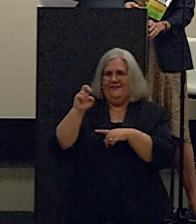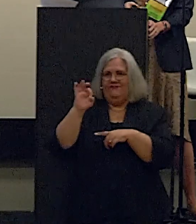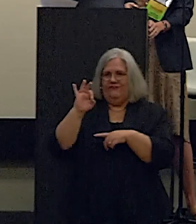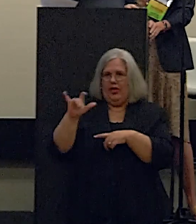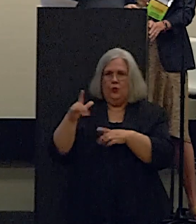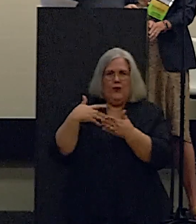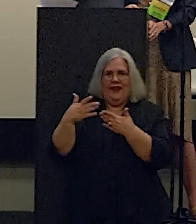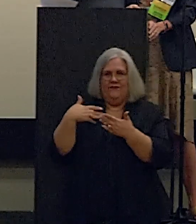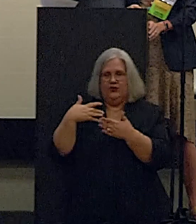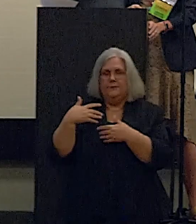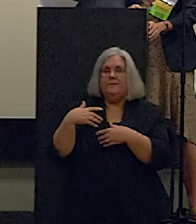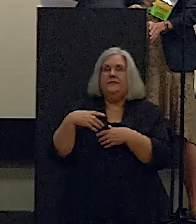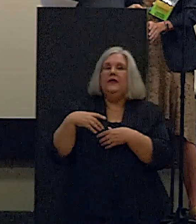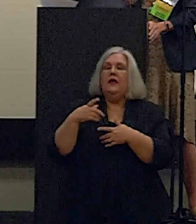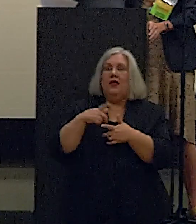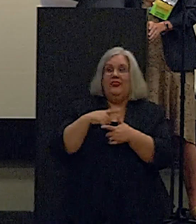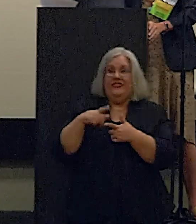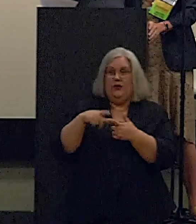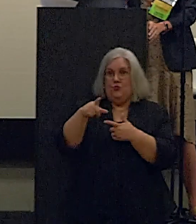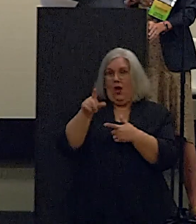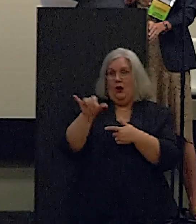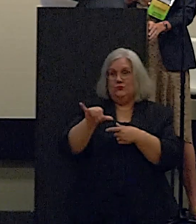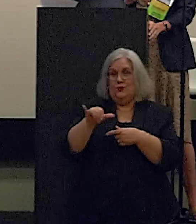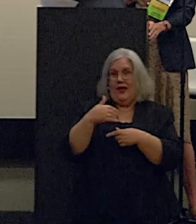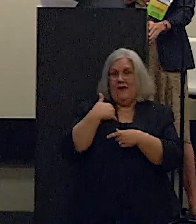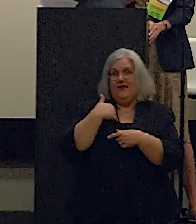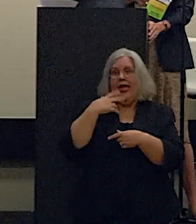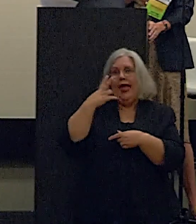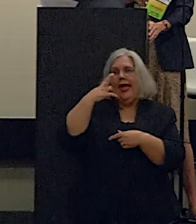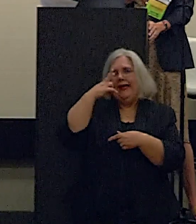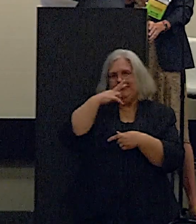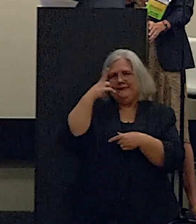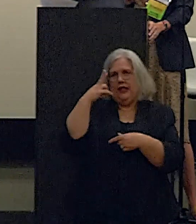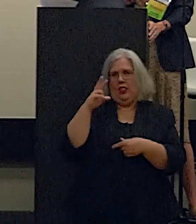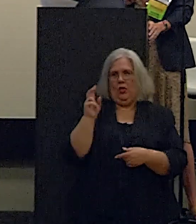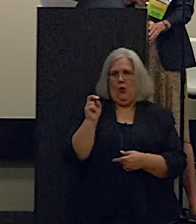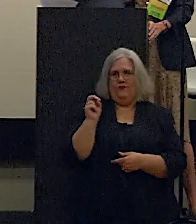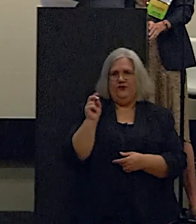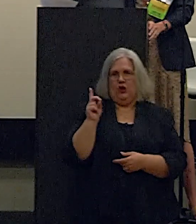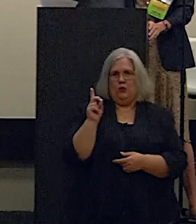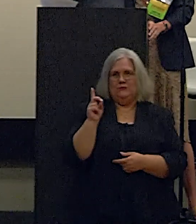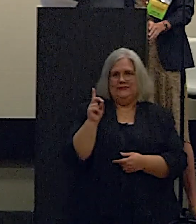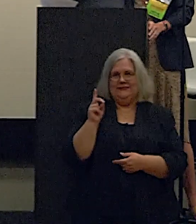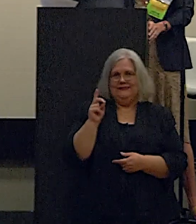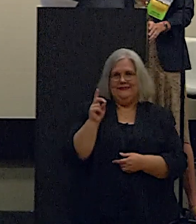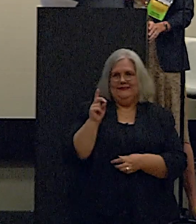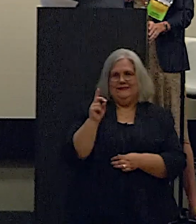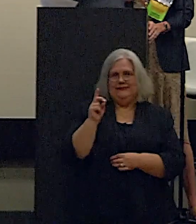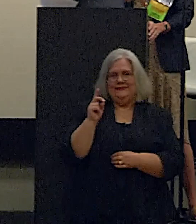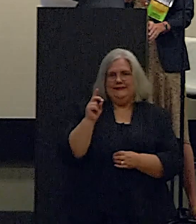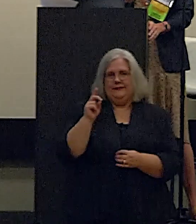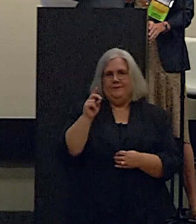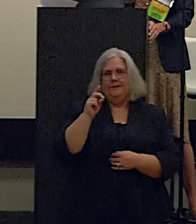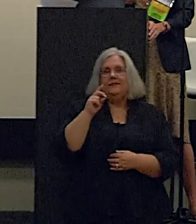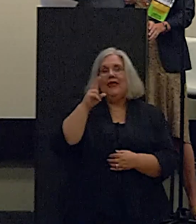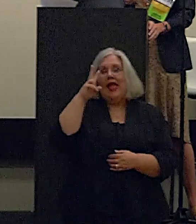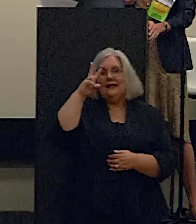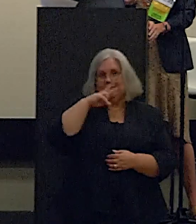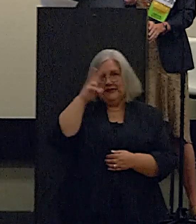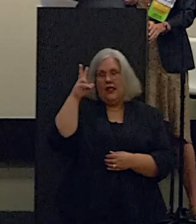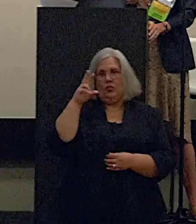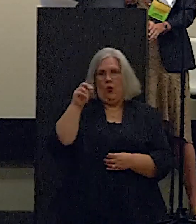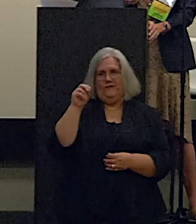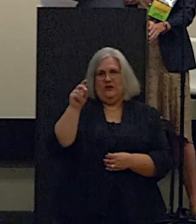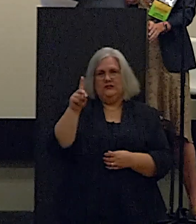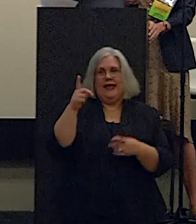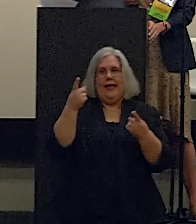But then we also have the accidental overdose. And this happens because